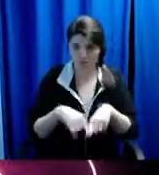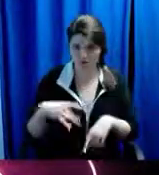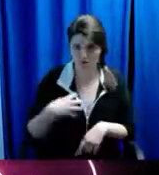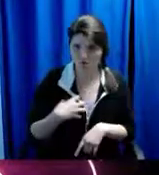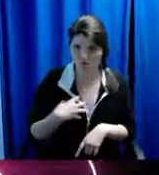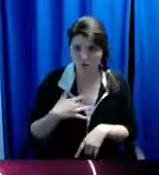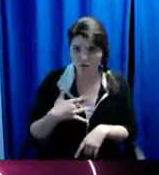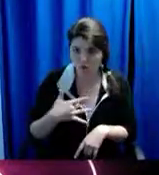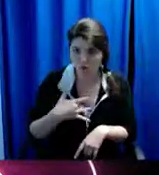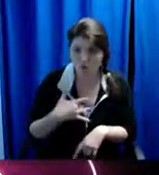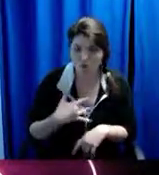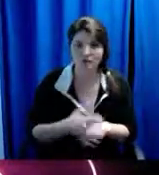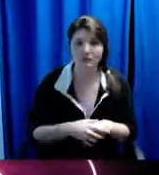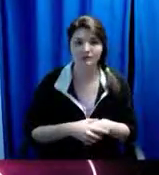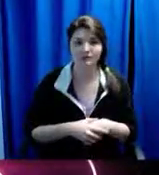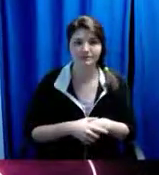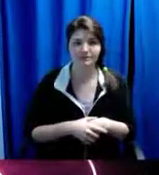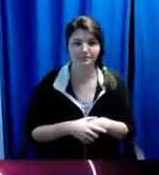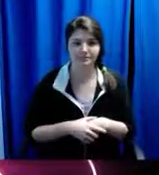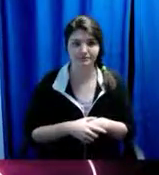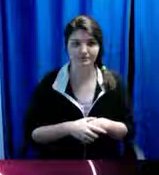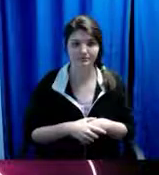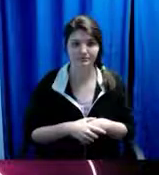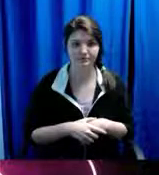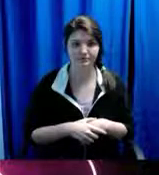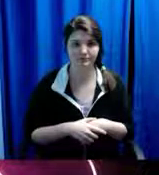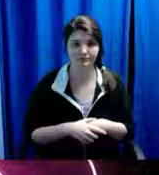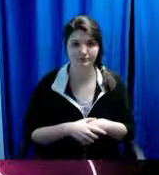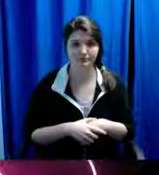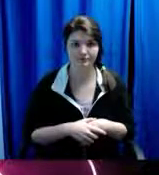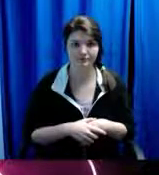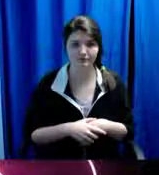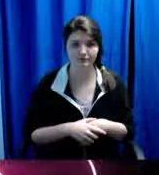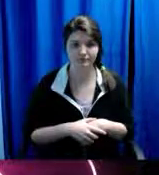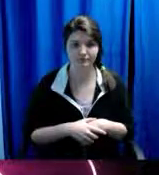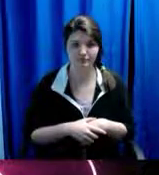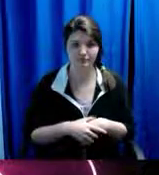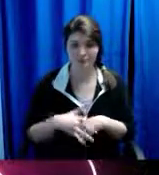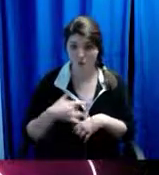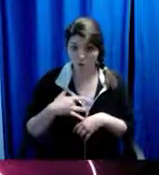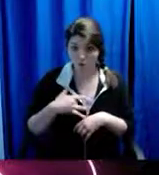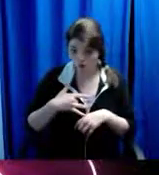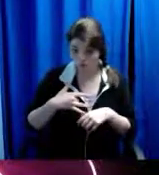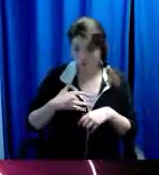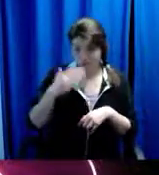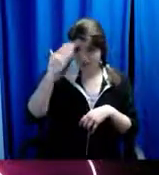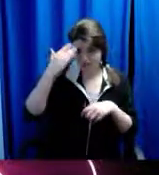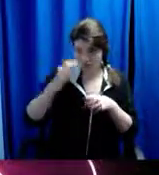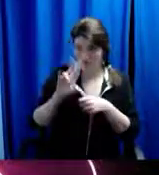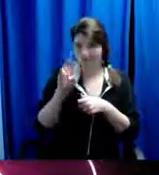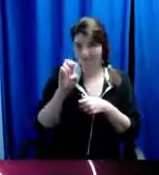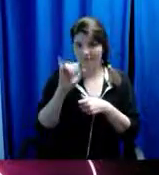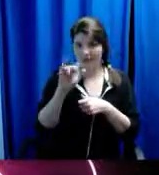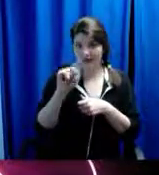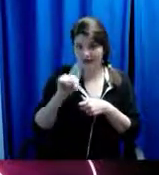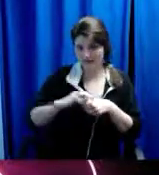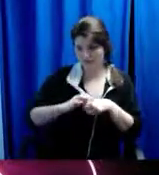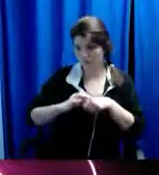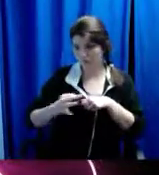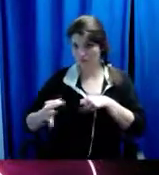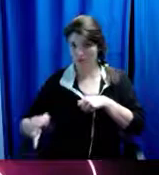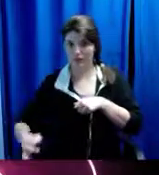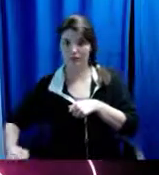The pressure with which the blood flows in the blood vessels is called the blood pressure, usually called BP.